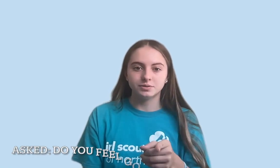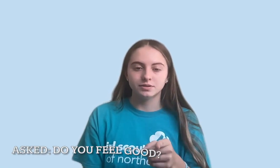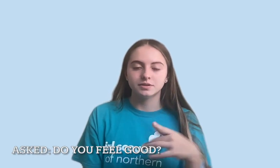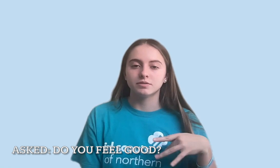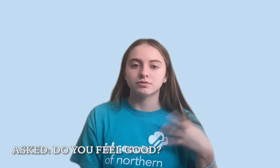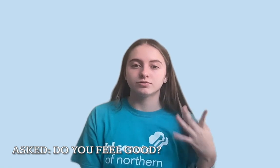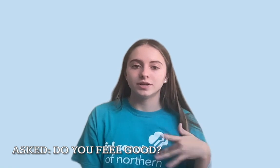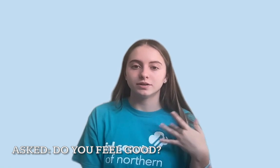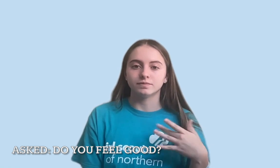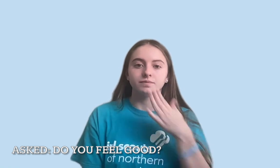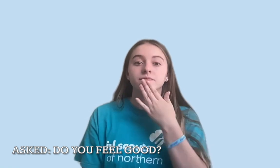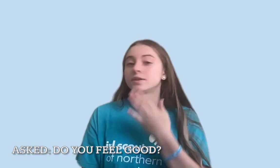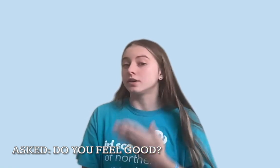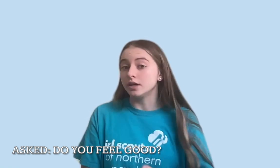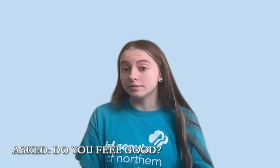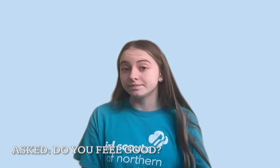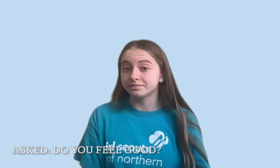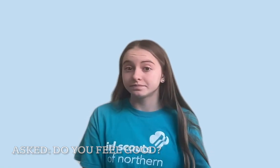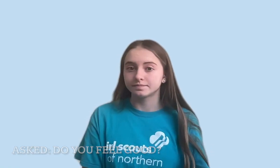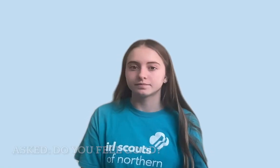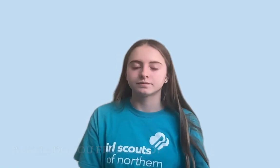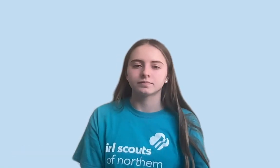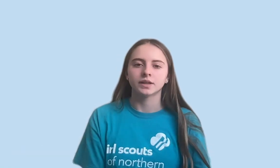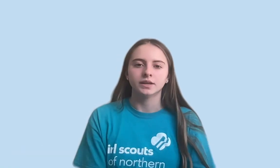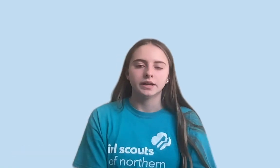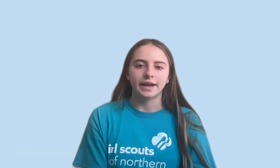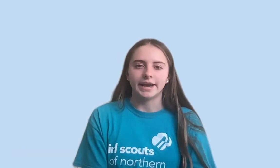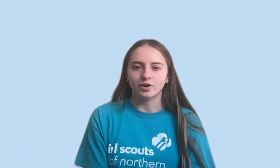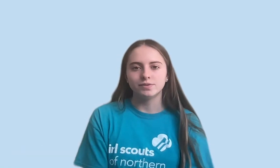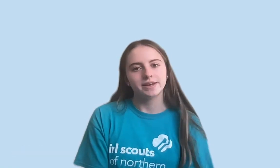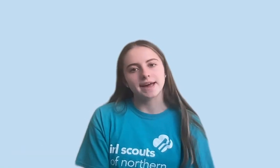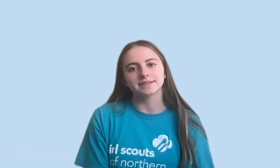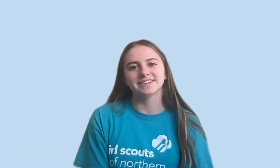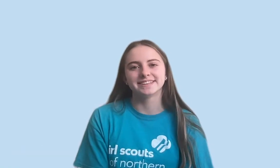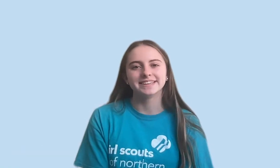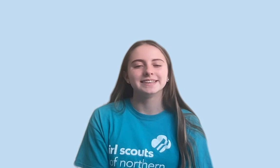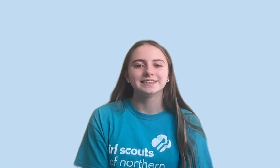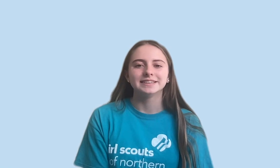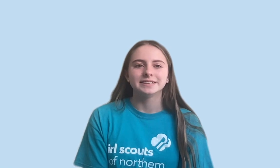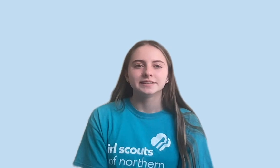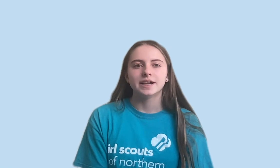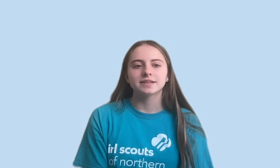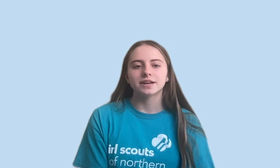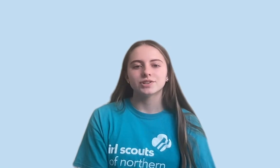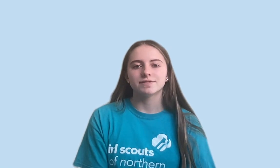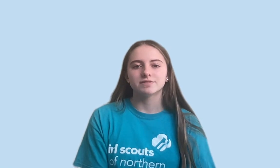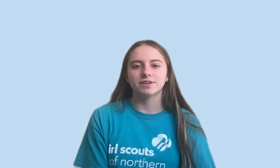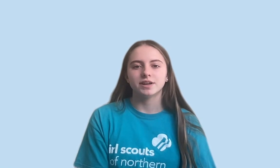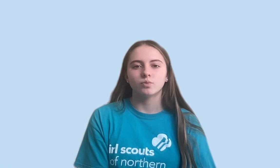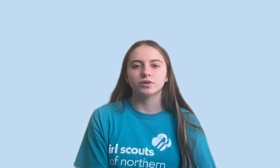you feel good? And I hope you said yes. The next section of this video, we'll